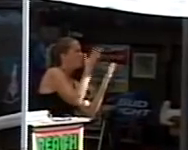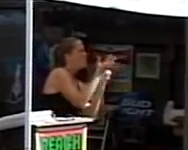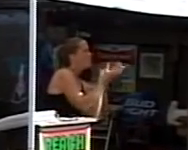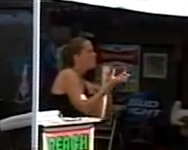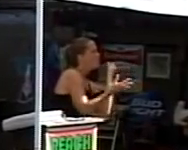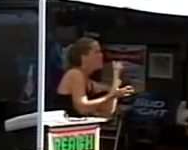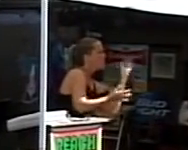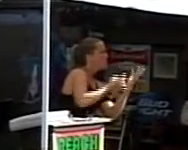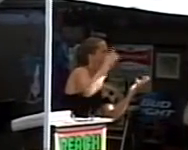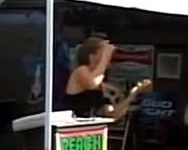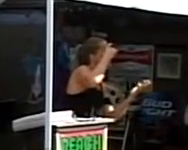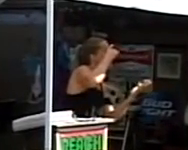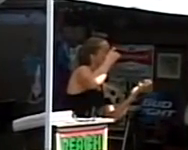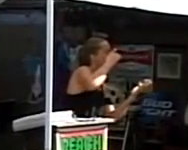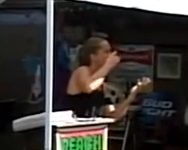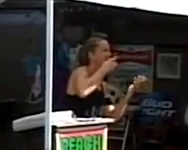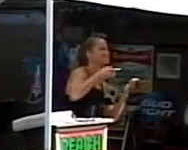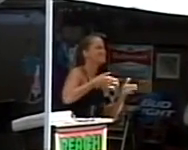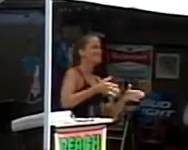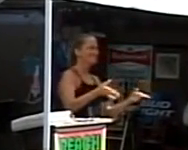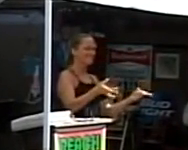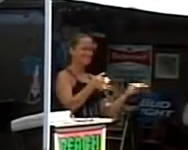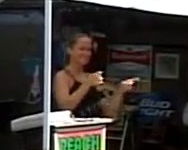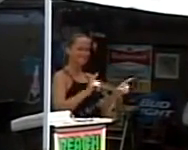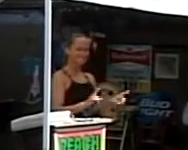of wisdom, let it be.